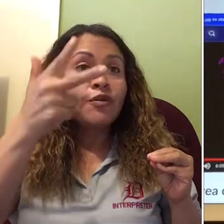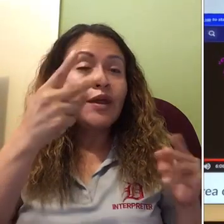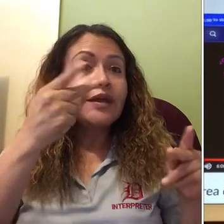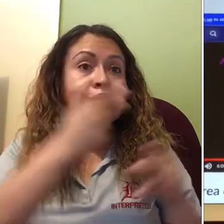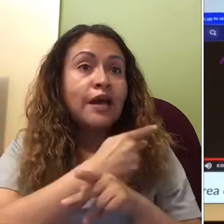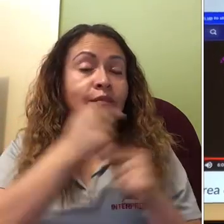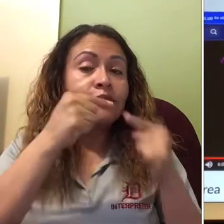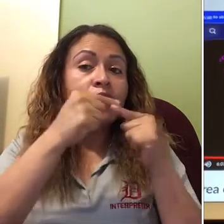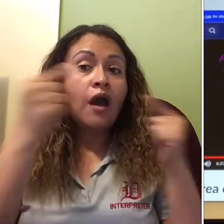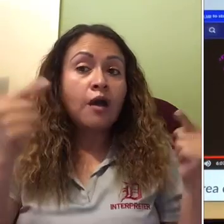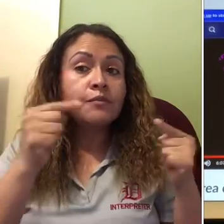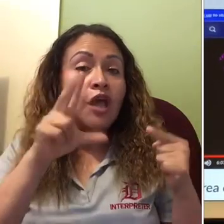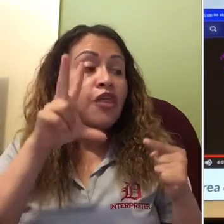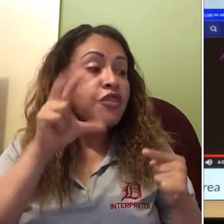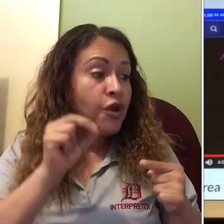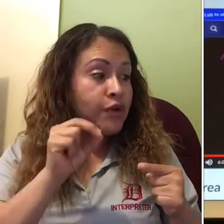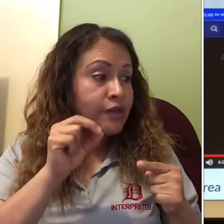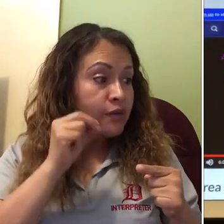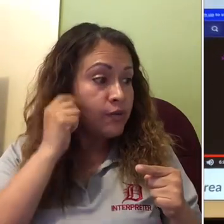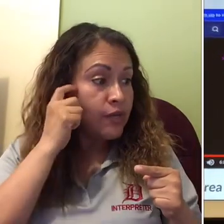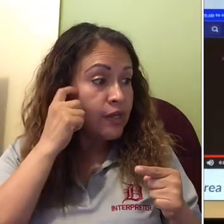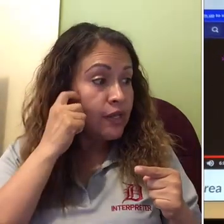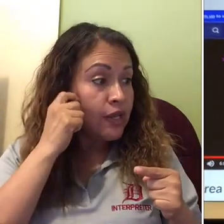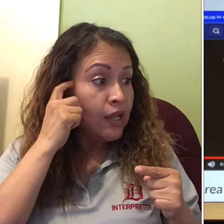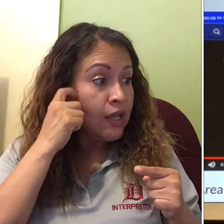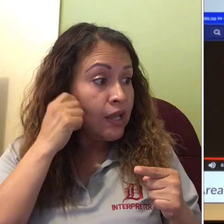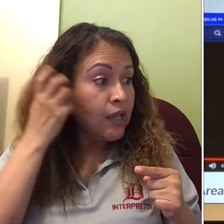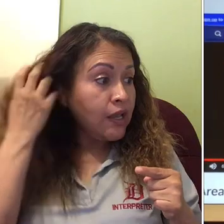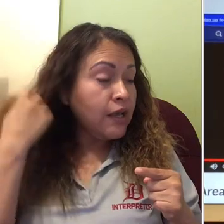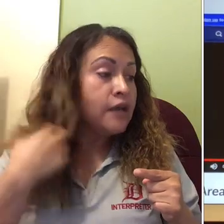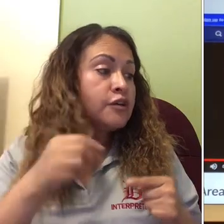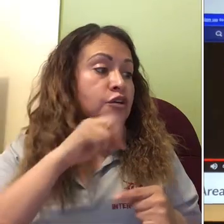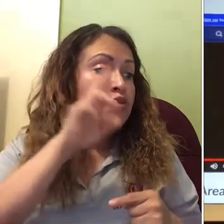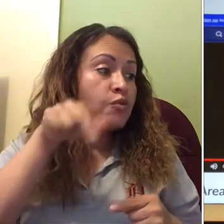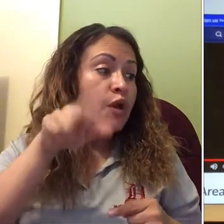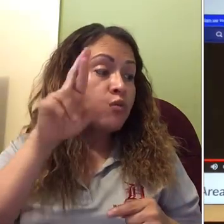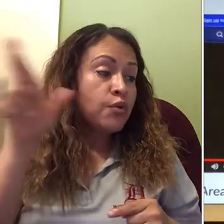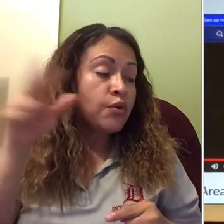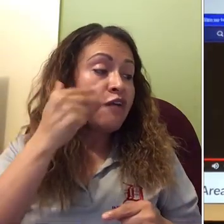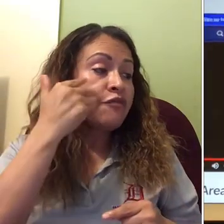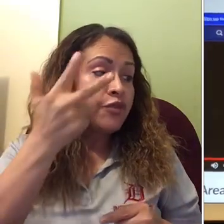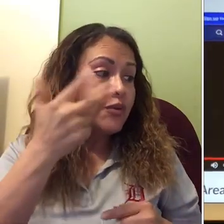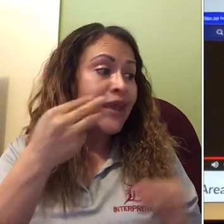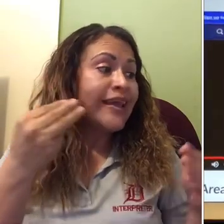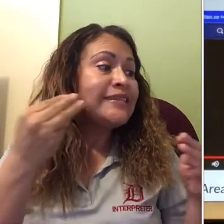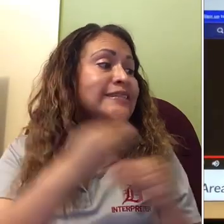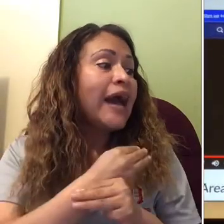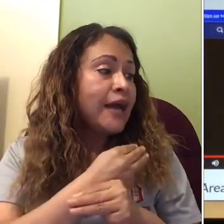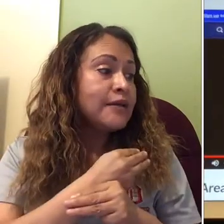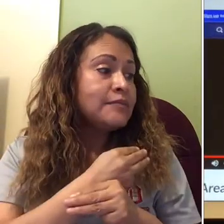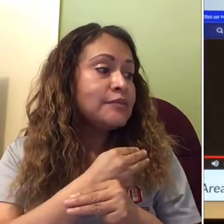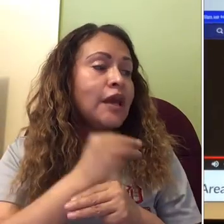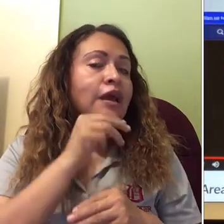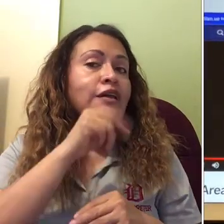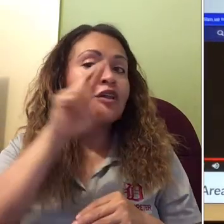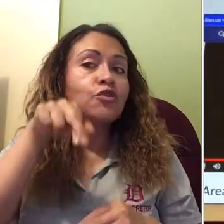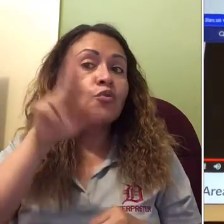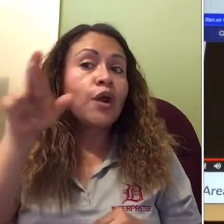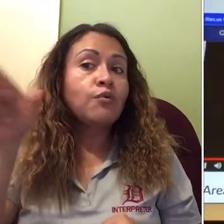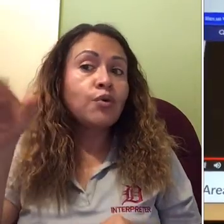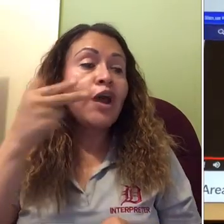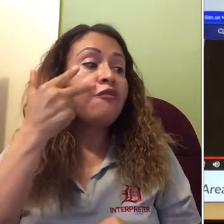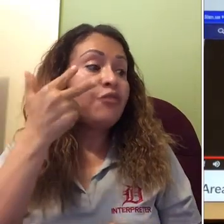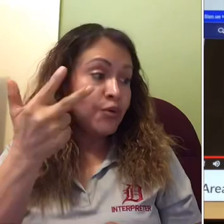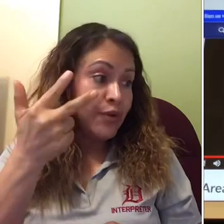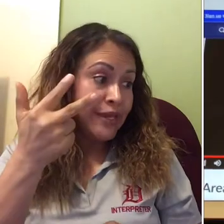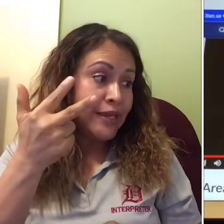side opposite the 30-degree side. So this is going to be square root of 3 times the square root of 3 times the square root